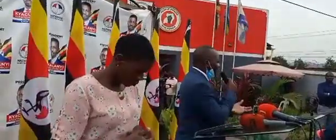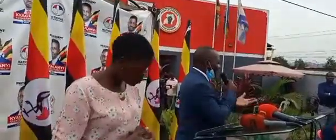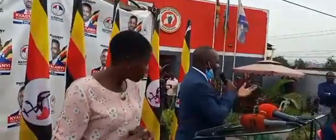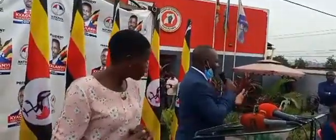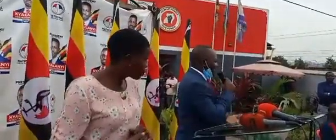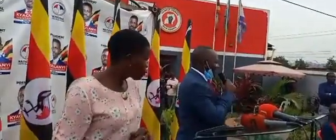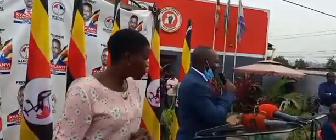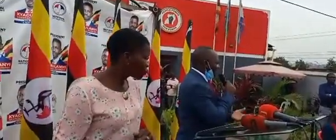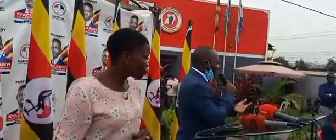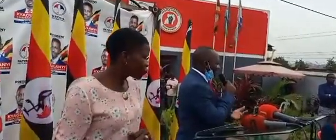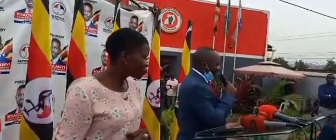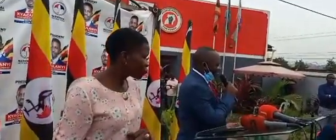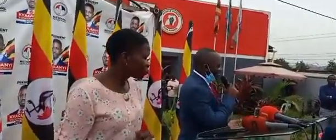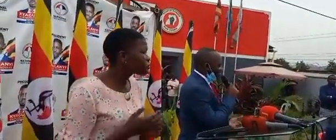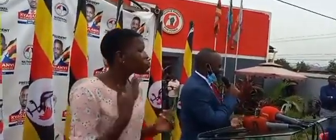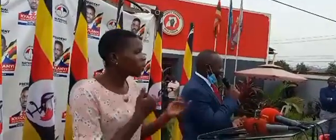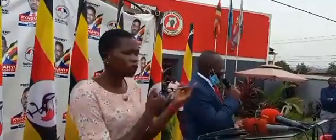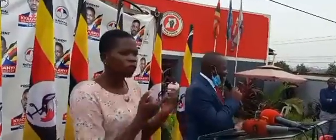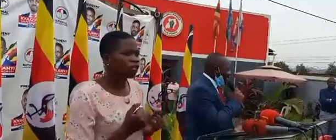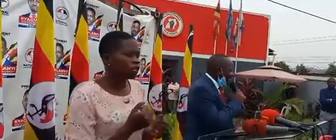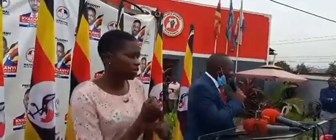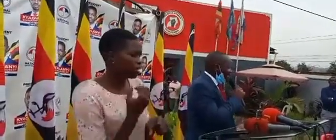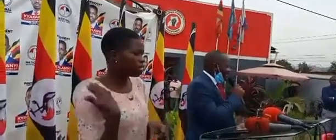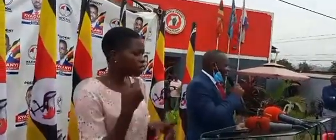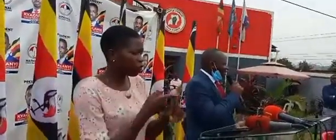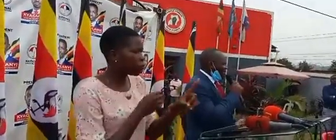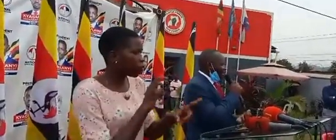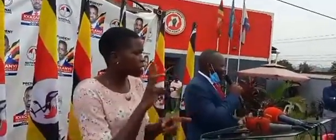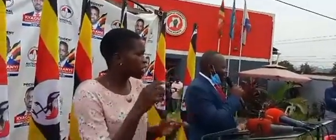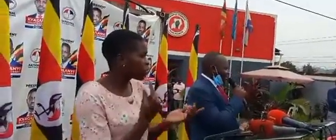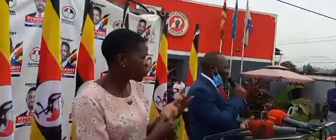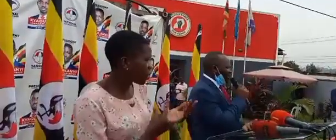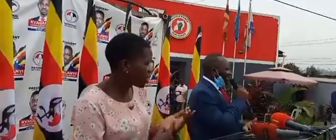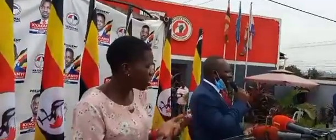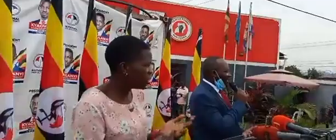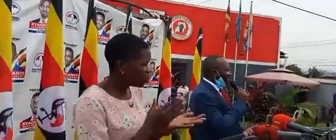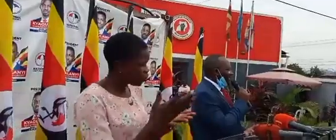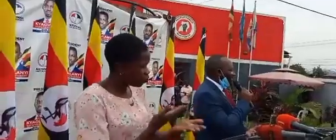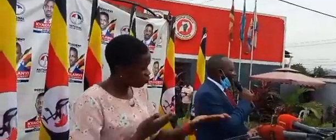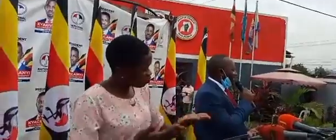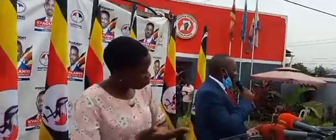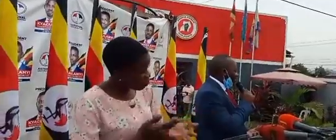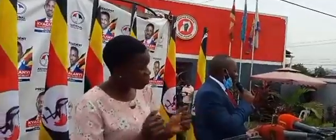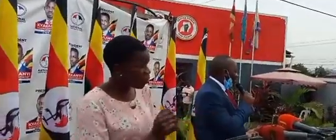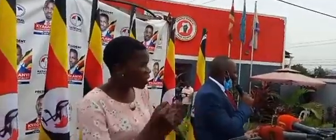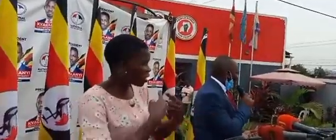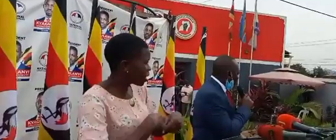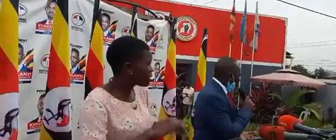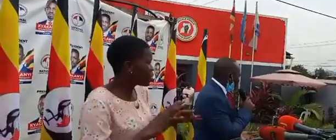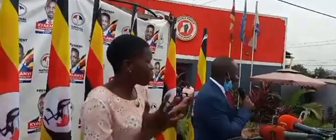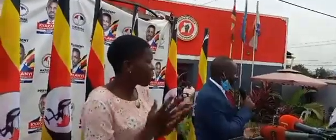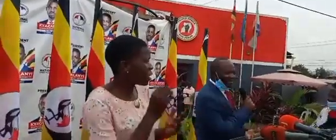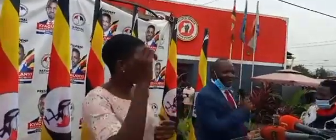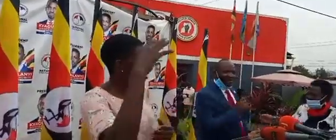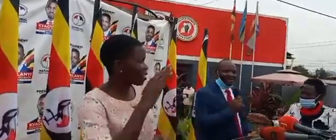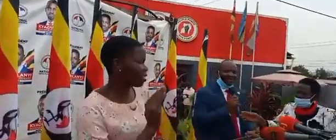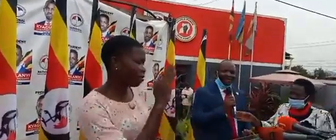Can I invite my sister from Western Uganda to share with us where the sun sets? Honorable